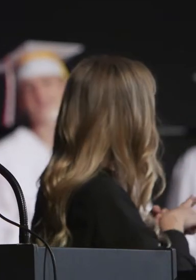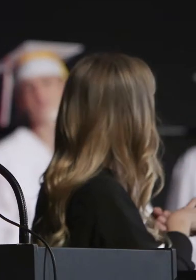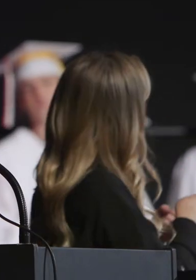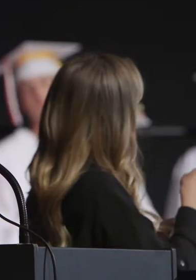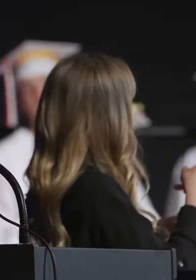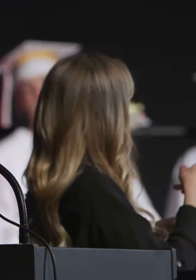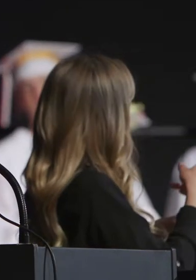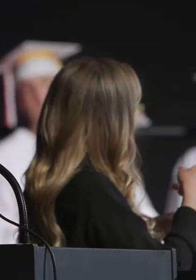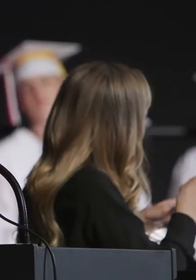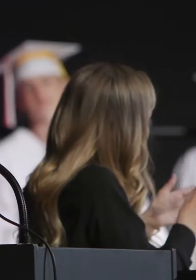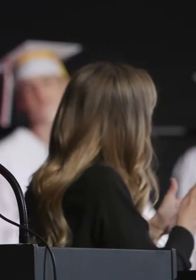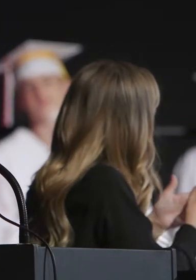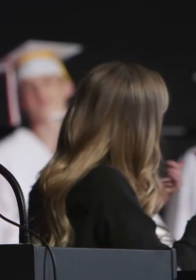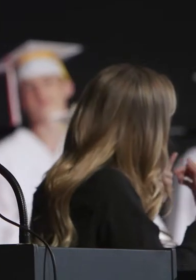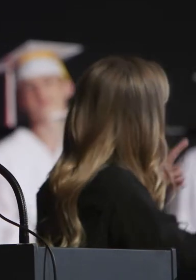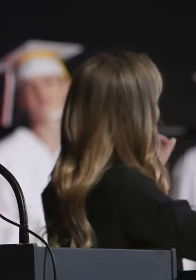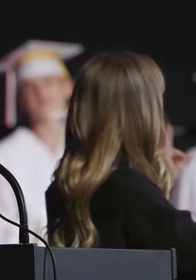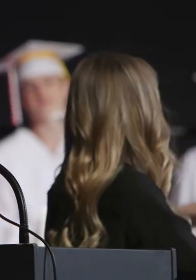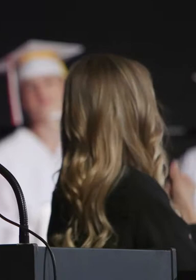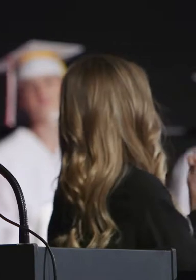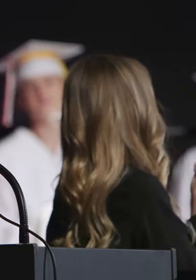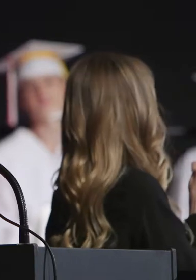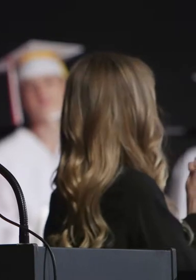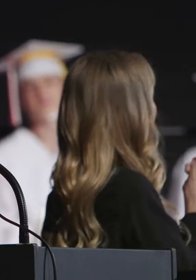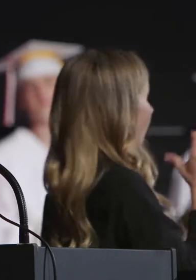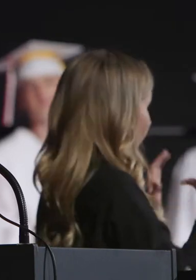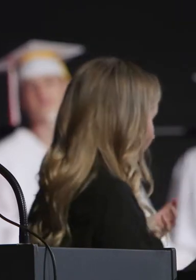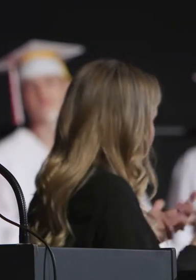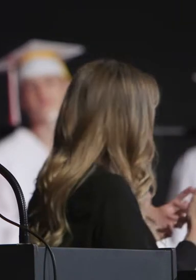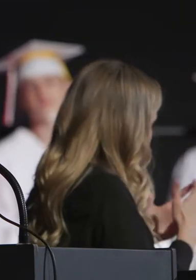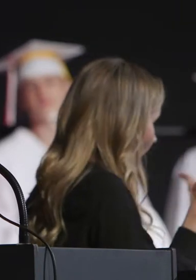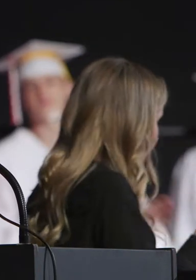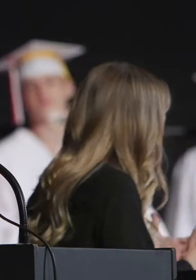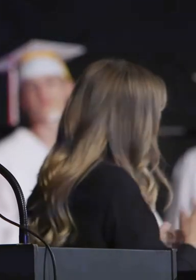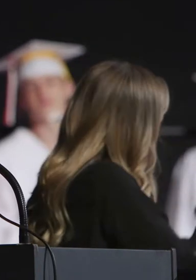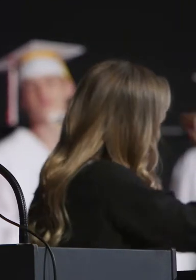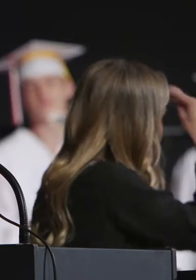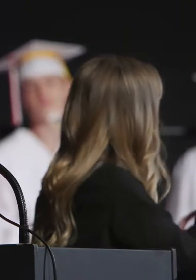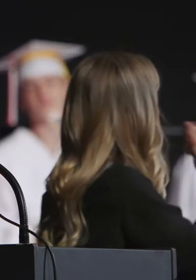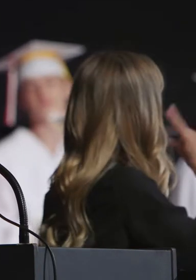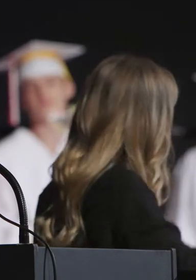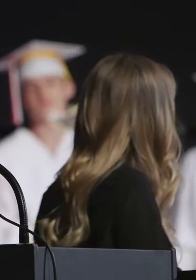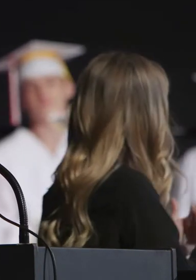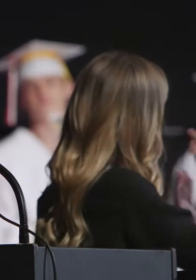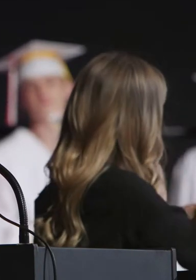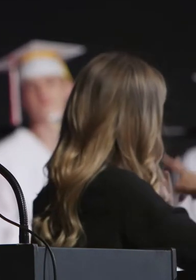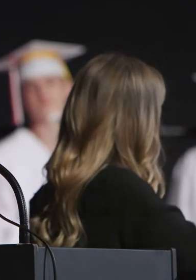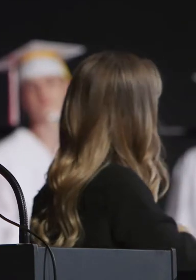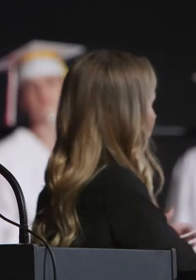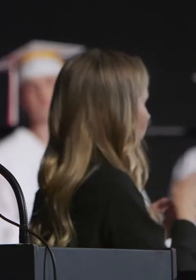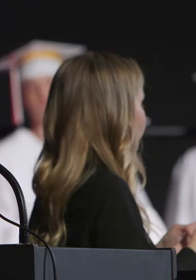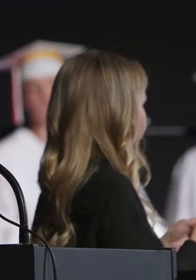victories. Classmates working together to understand challenging literature. Classmates debating world problems during Mall United